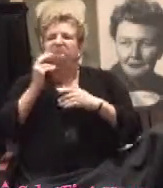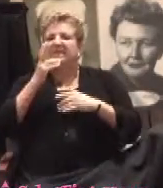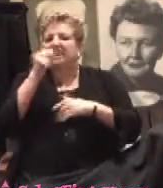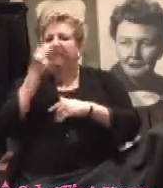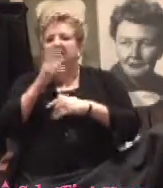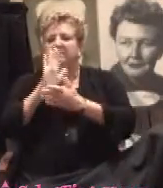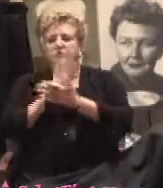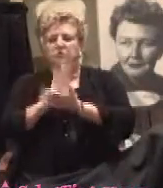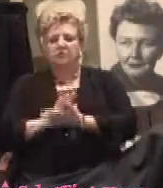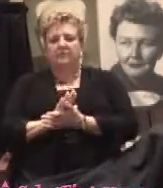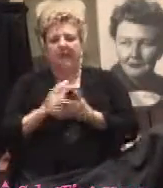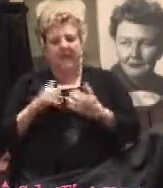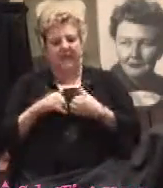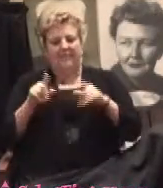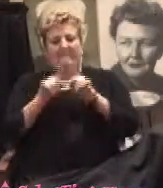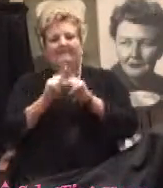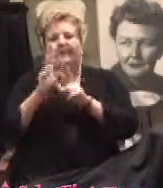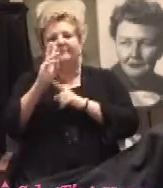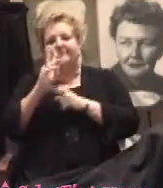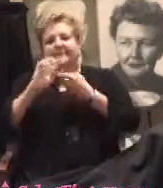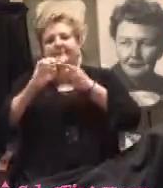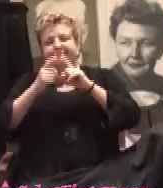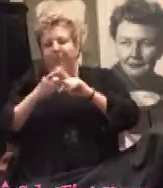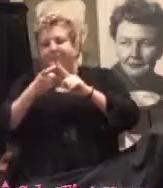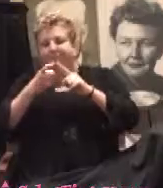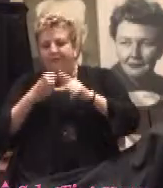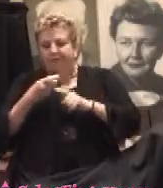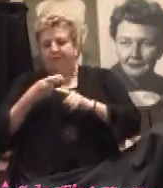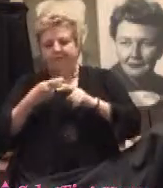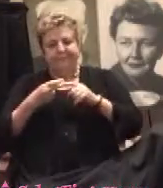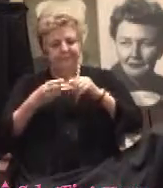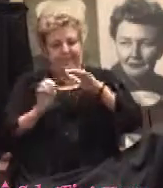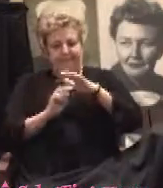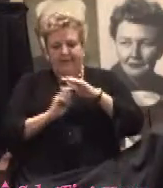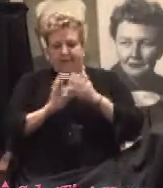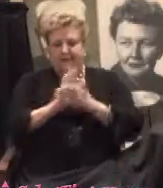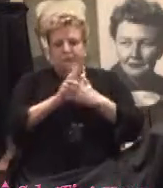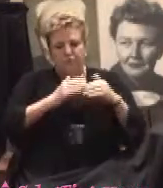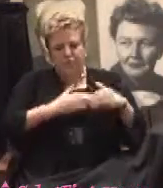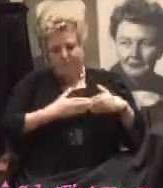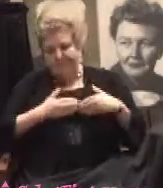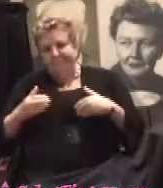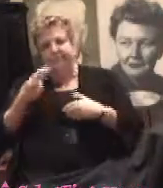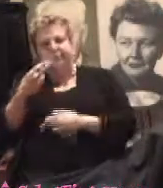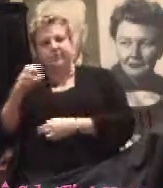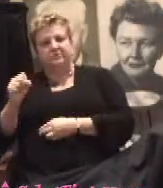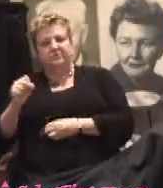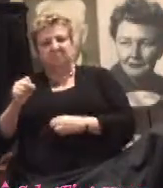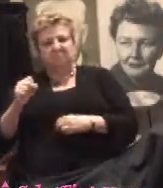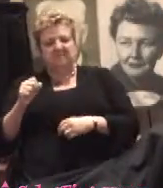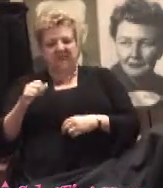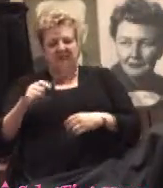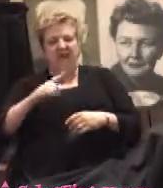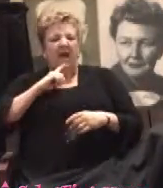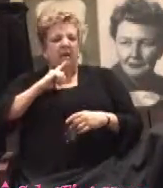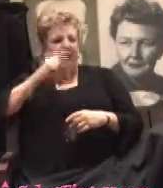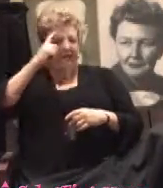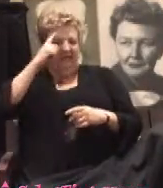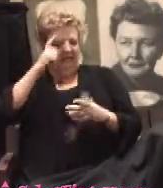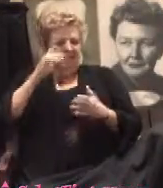grade through high school, and I was convinced that they were hanging out with me out of pity. They were better looking than me,